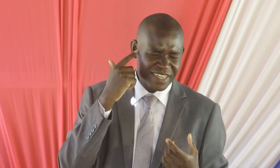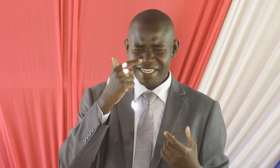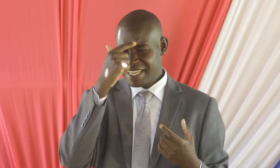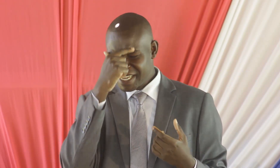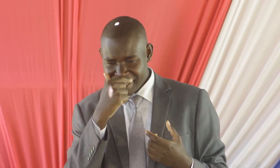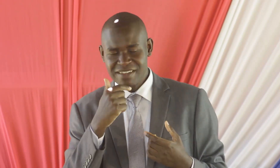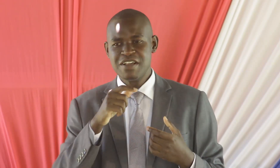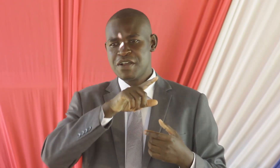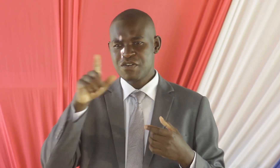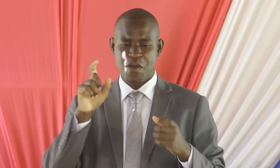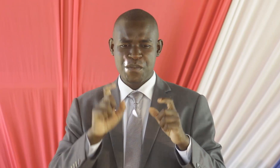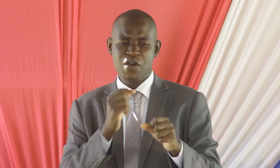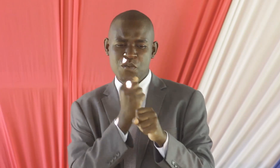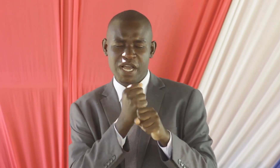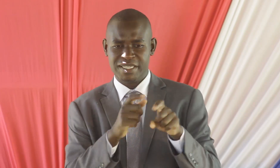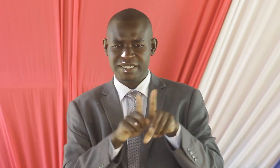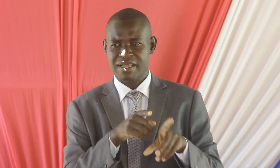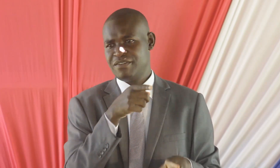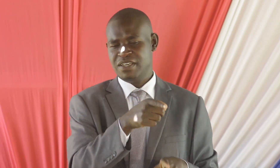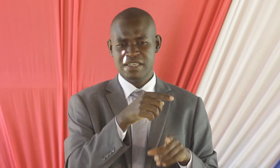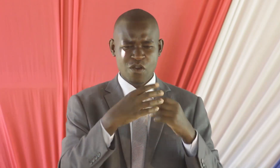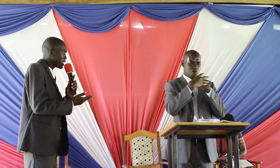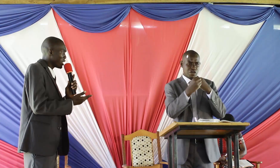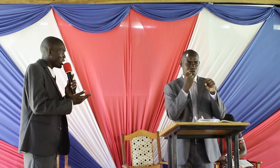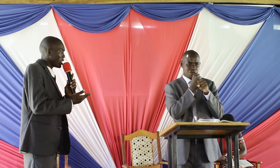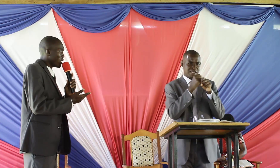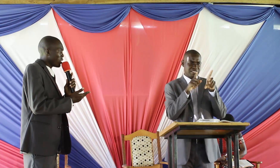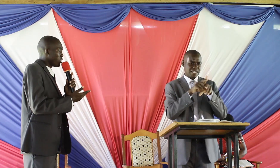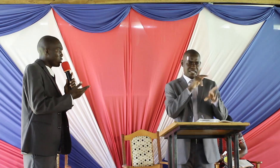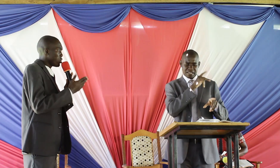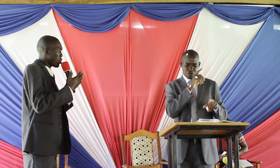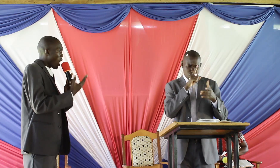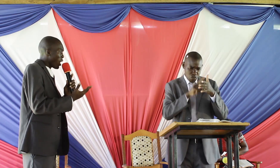But now this disabled, be the deaf, be the blind.